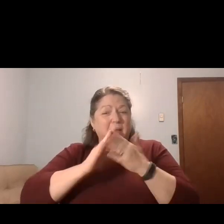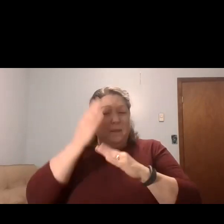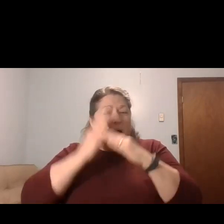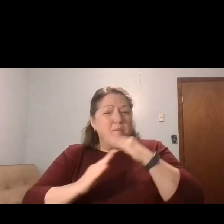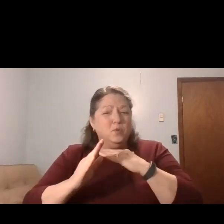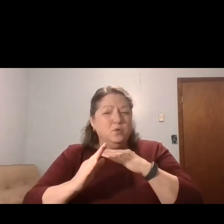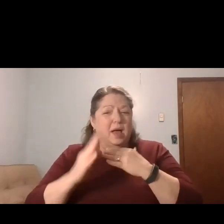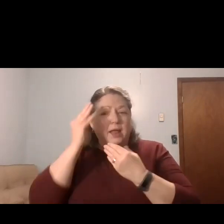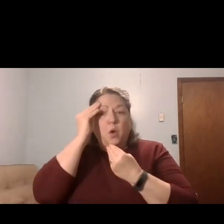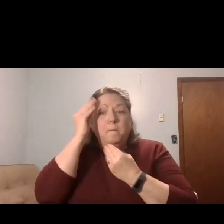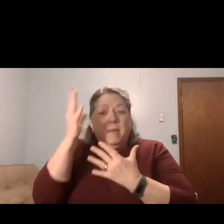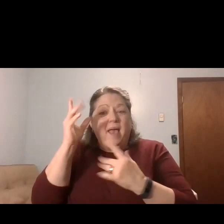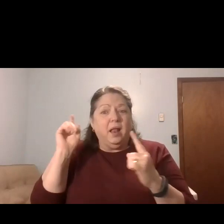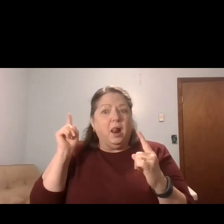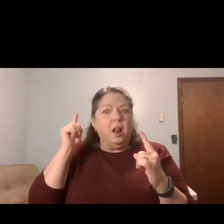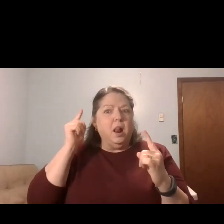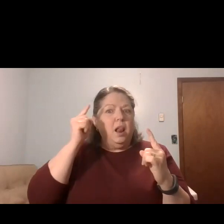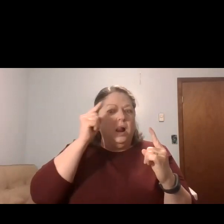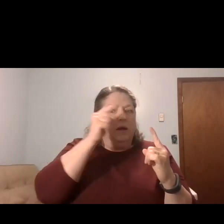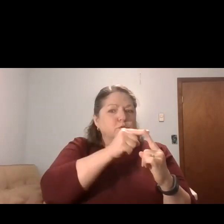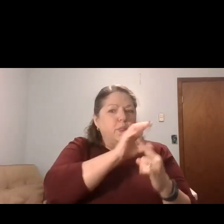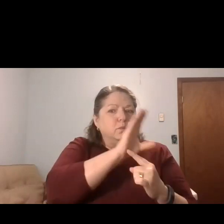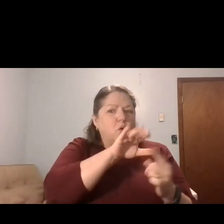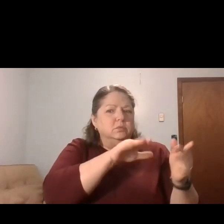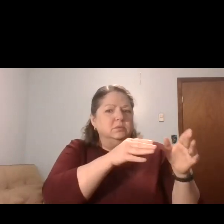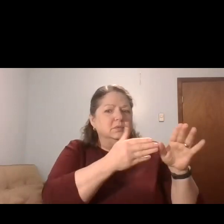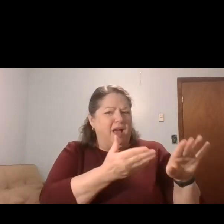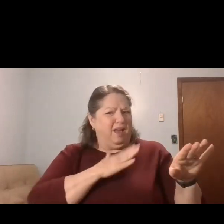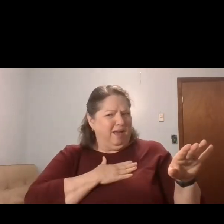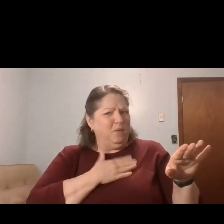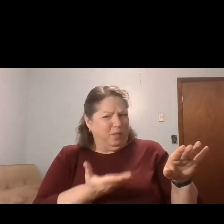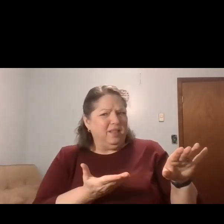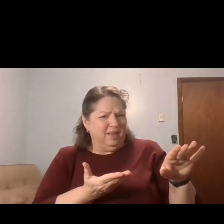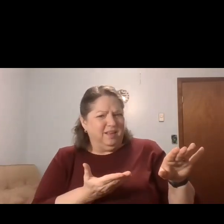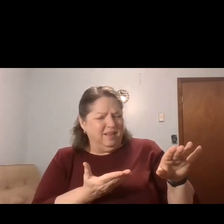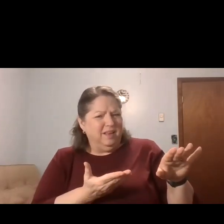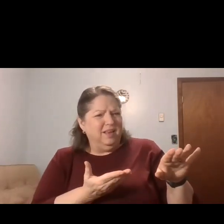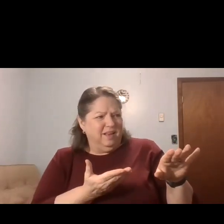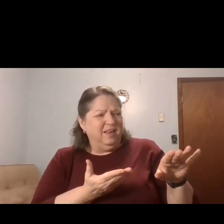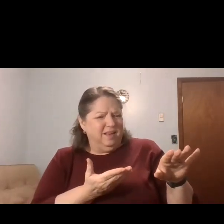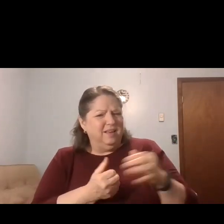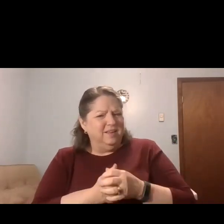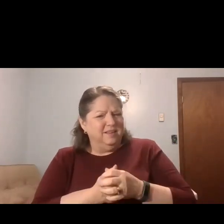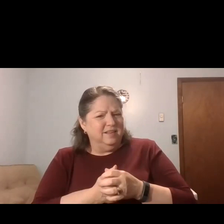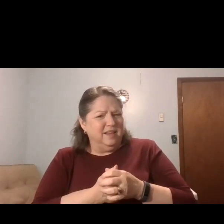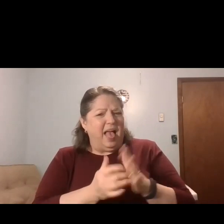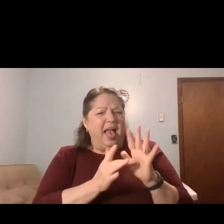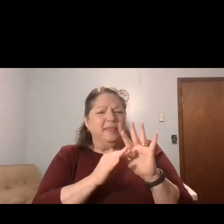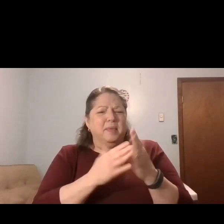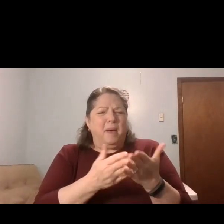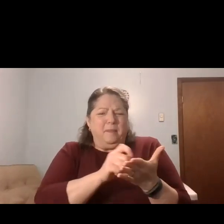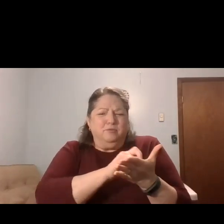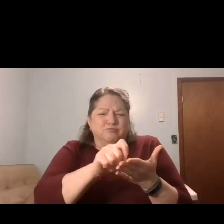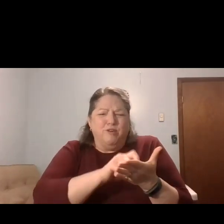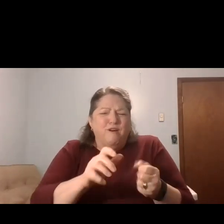death, even death on a cross. Yes, he died, and it's all over the scriptures. In fact, in